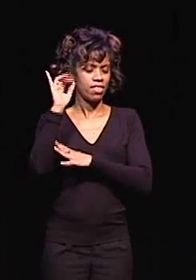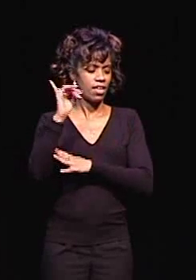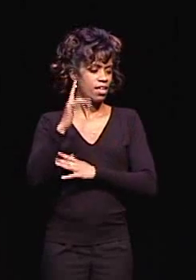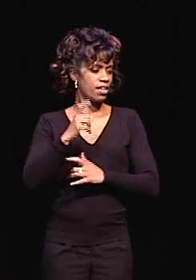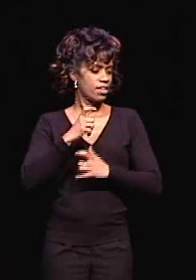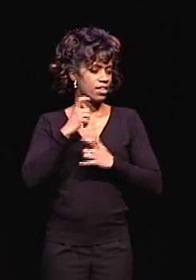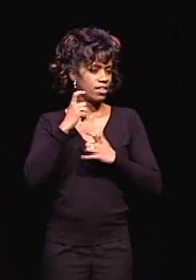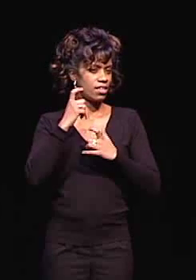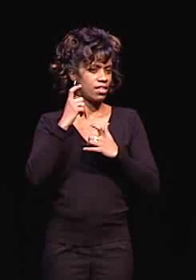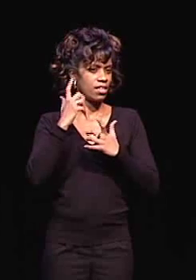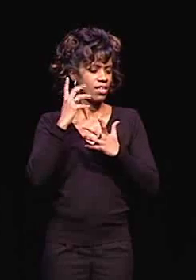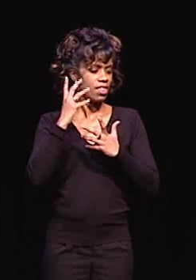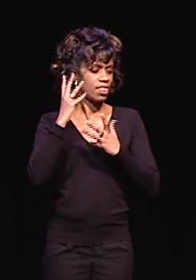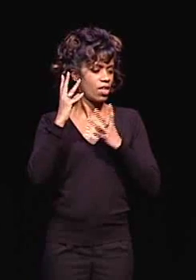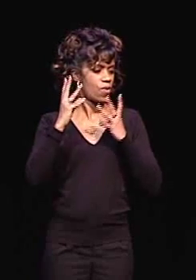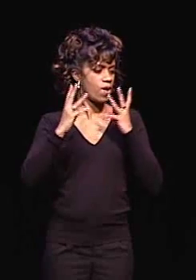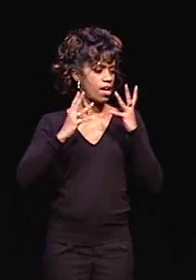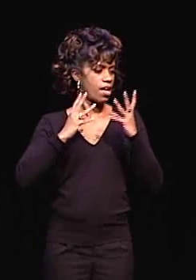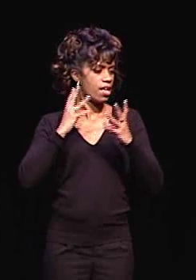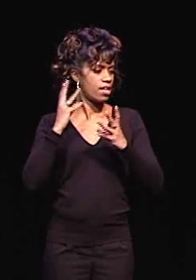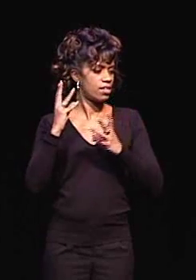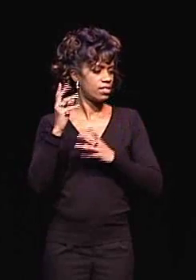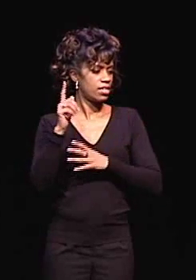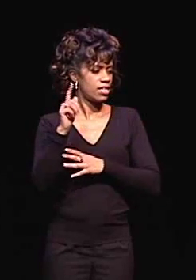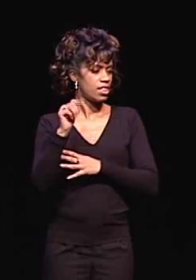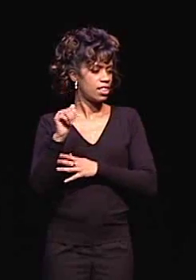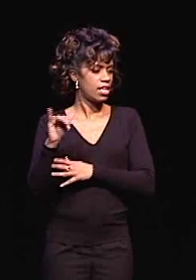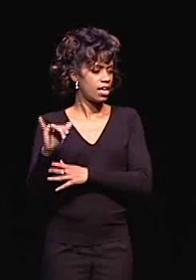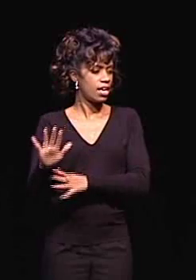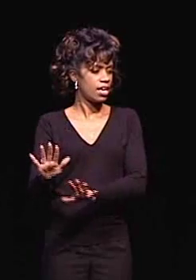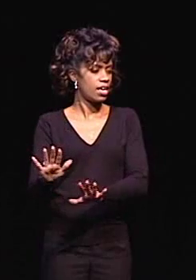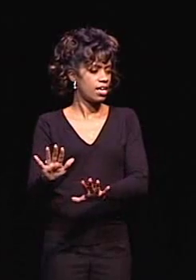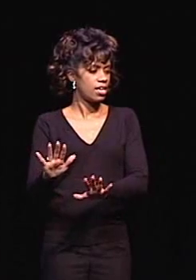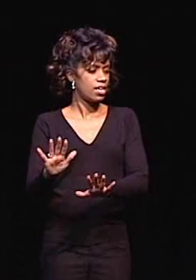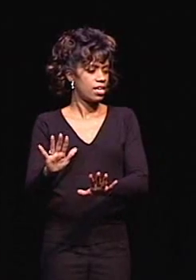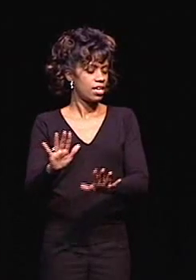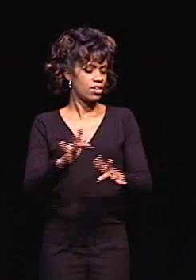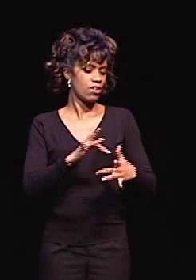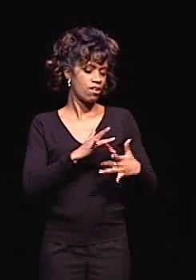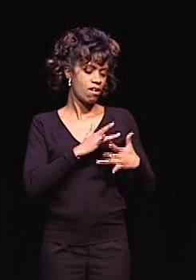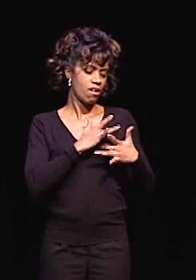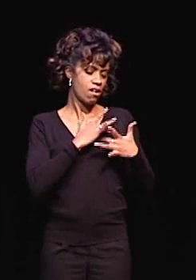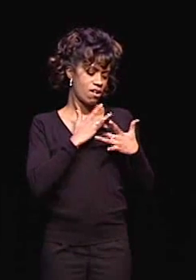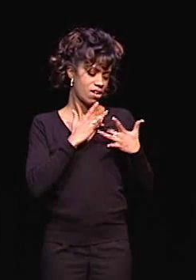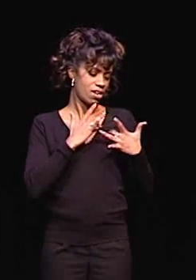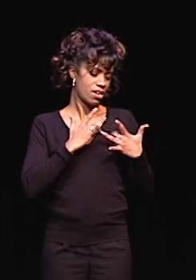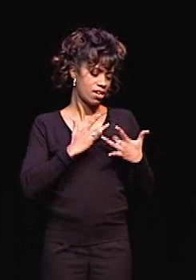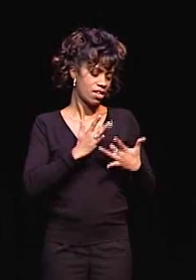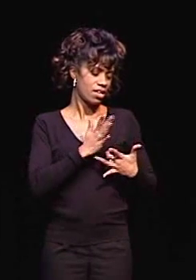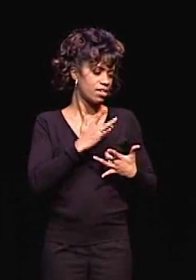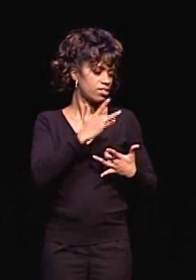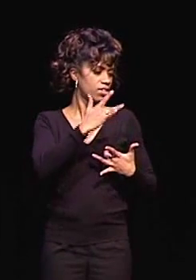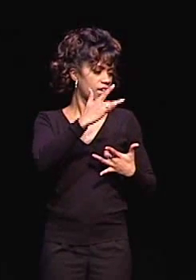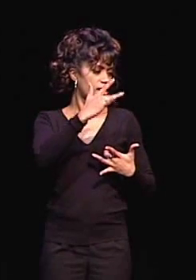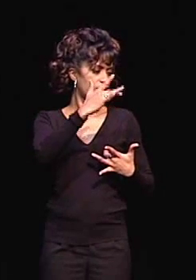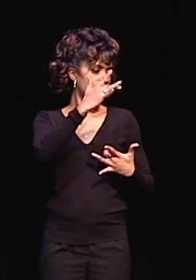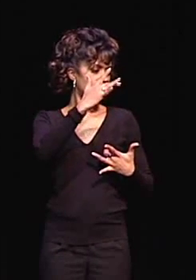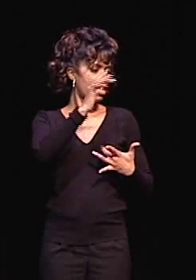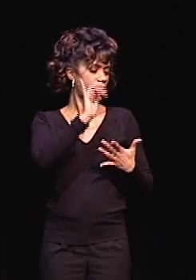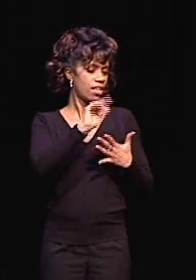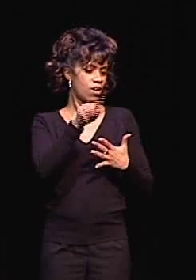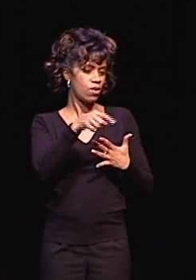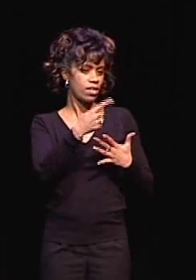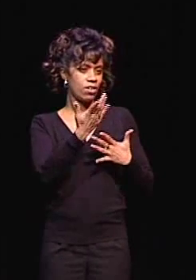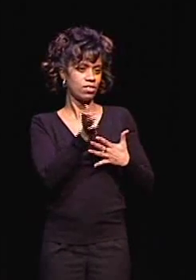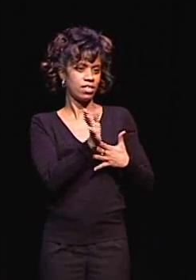that wild and witching lay. And swear your heart is as a shrine that only owns her